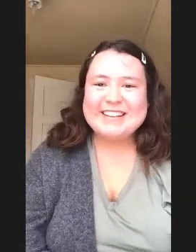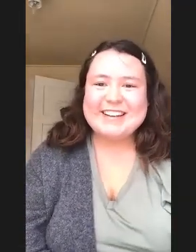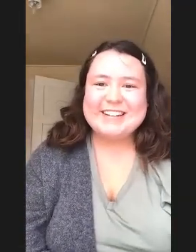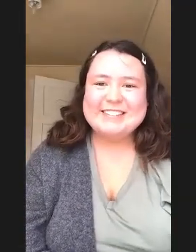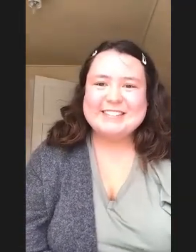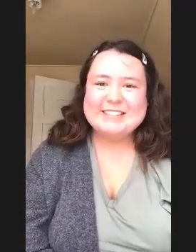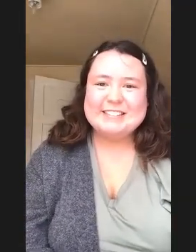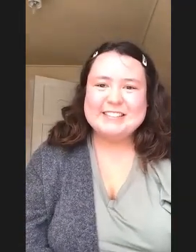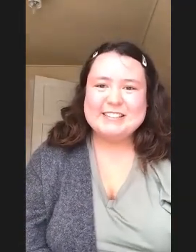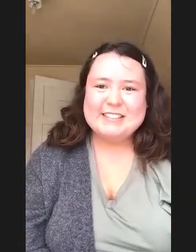Yeah. Awesome.